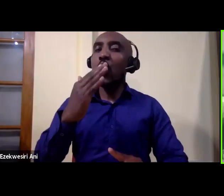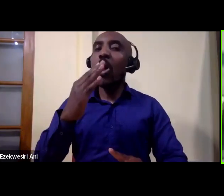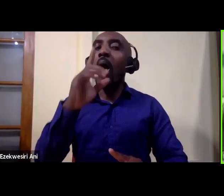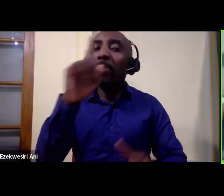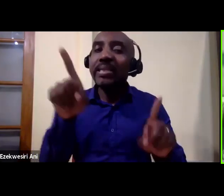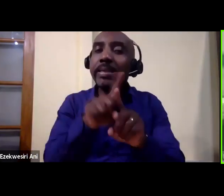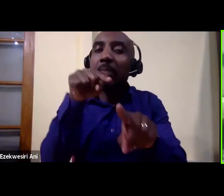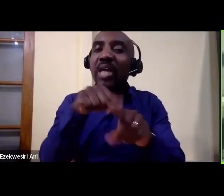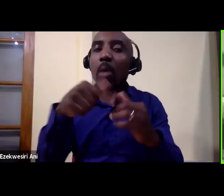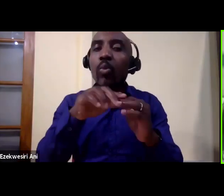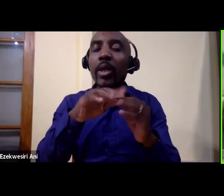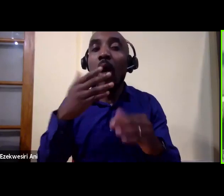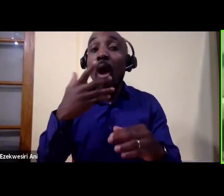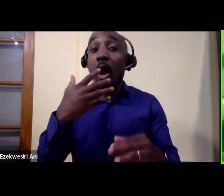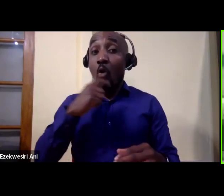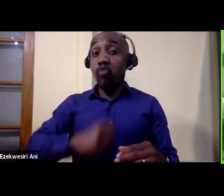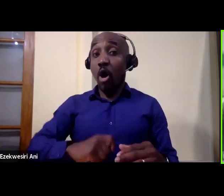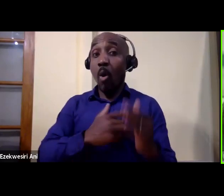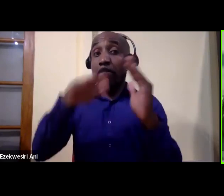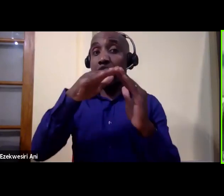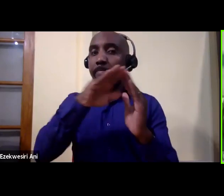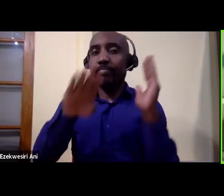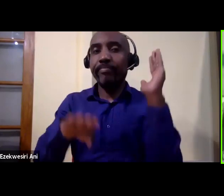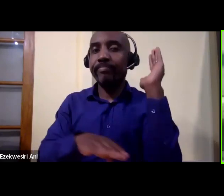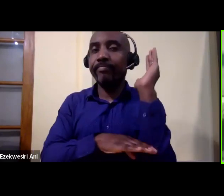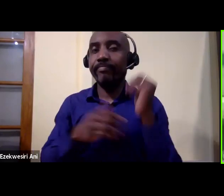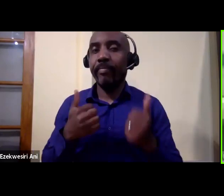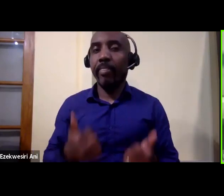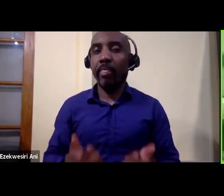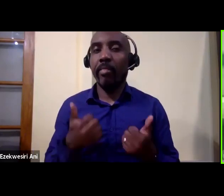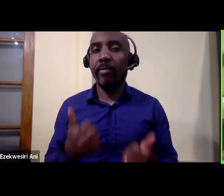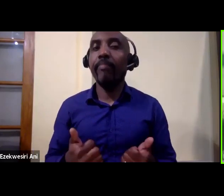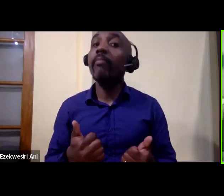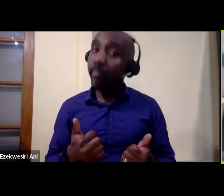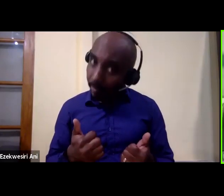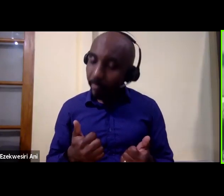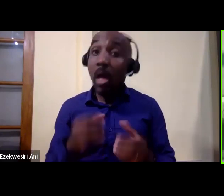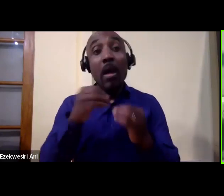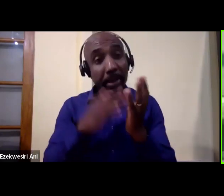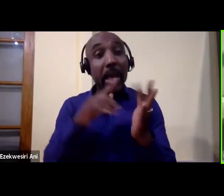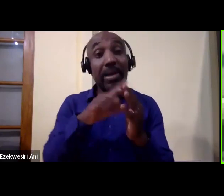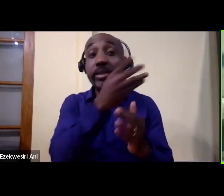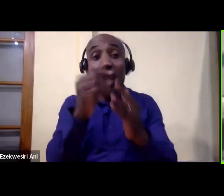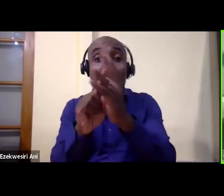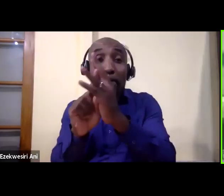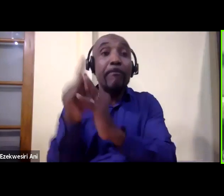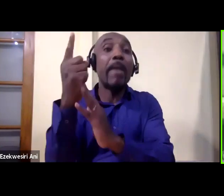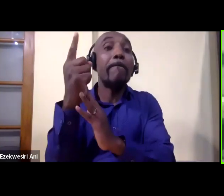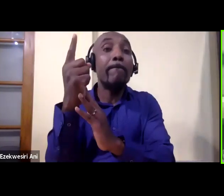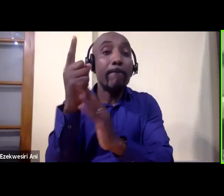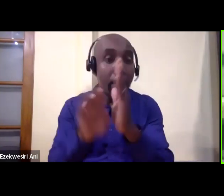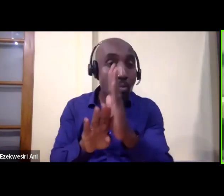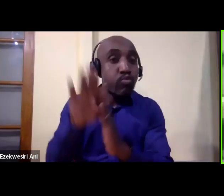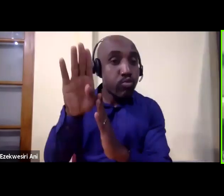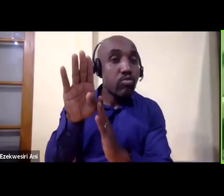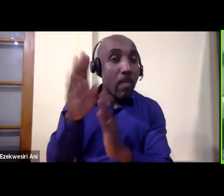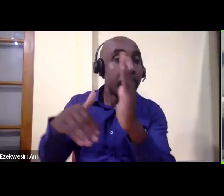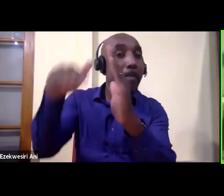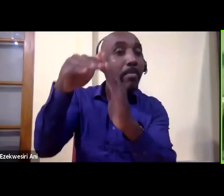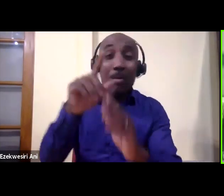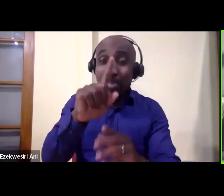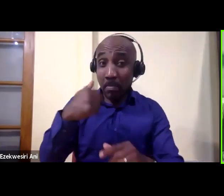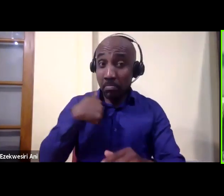of the ladder. Some people, there are BAME people that make their way through, but generally, ever since my mother